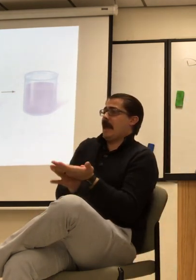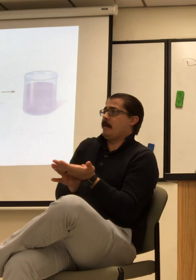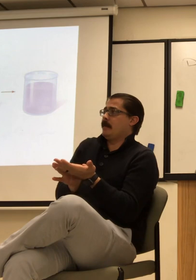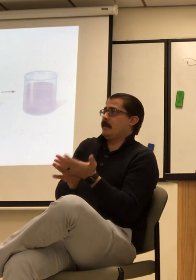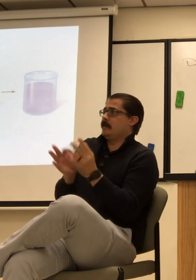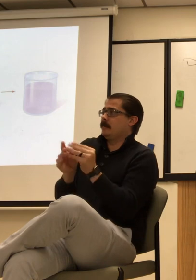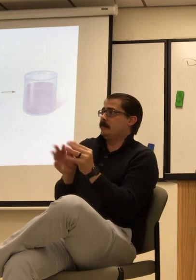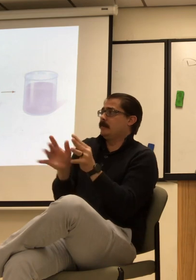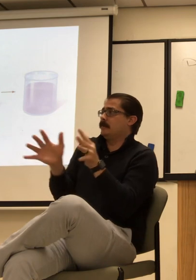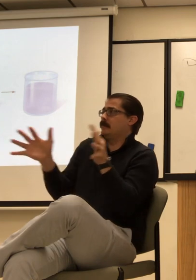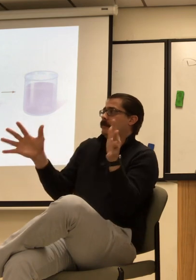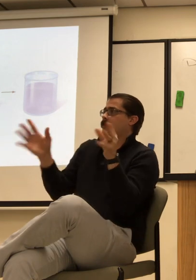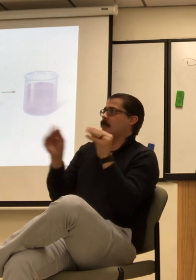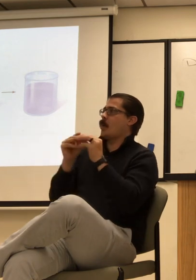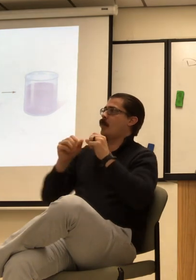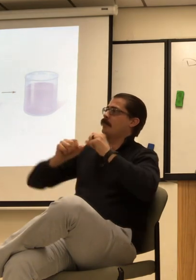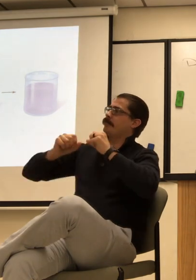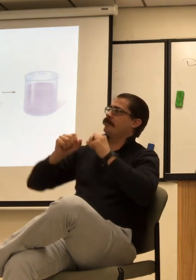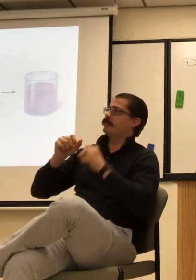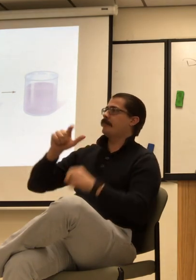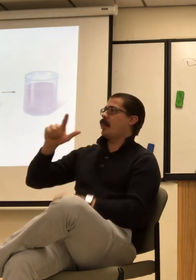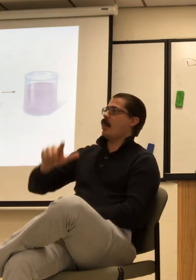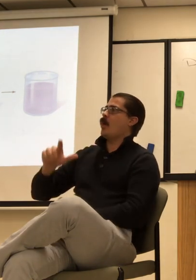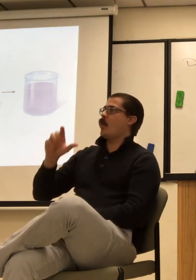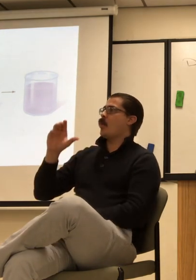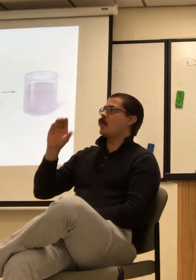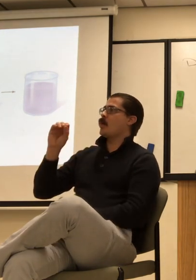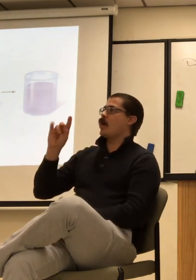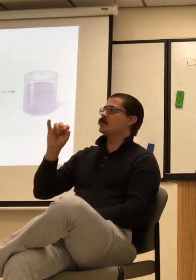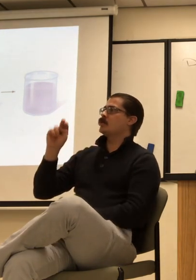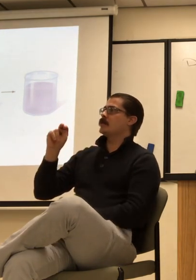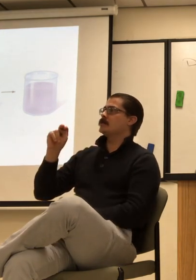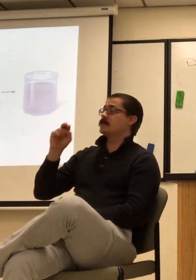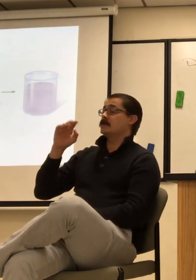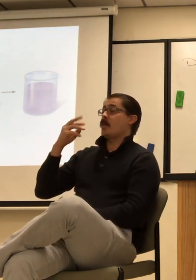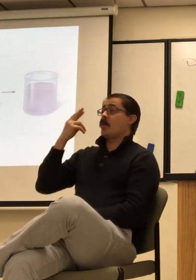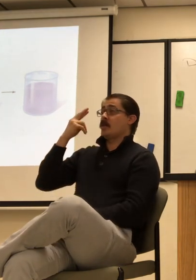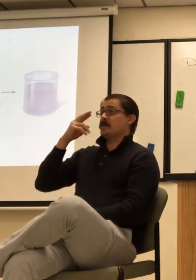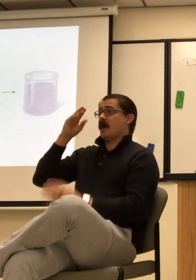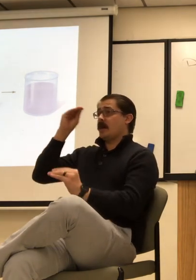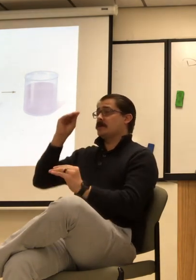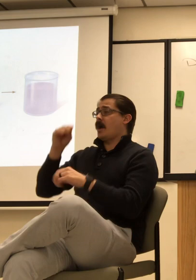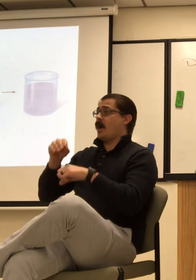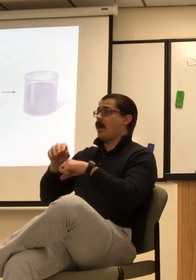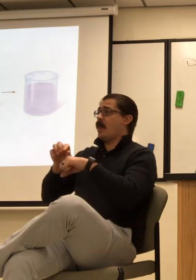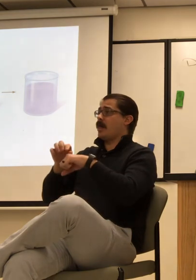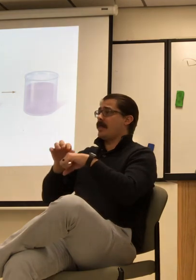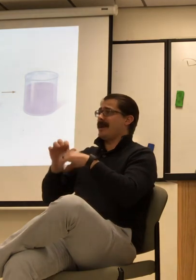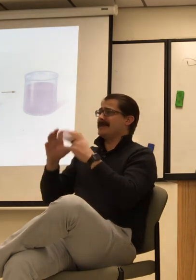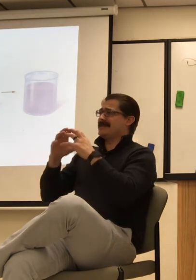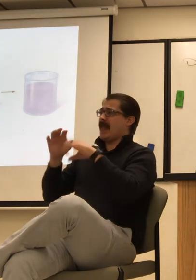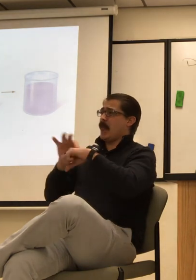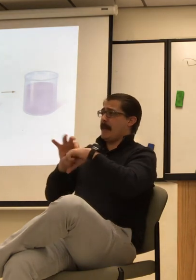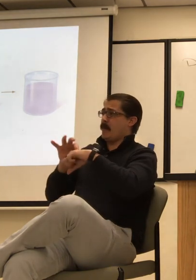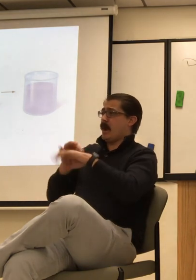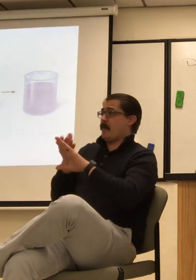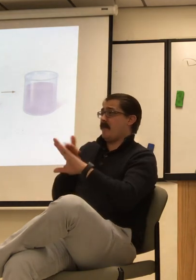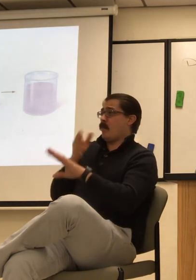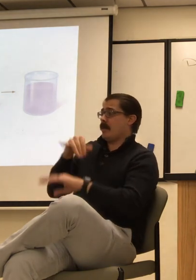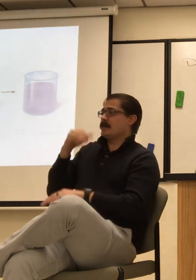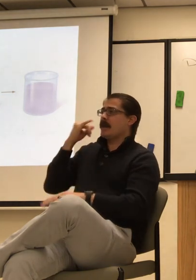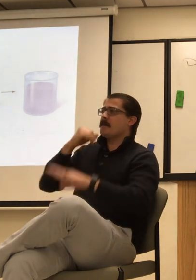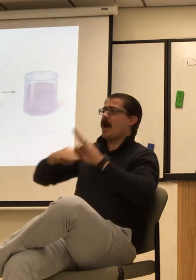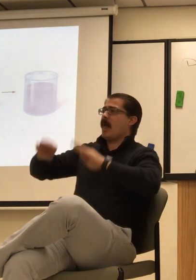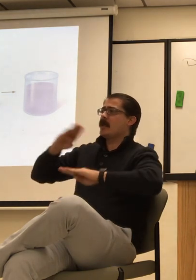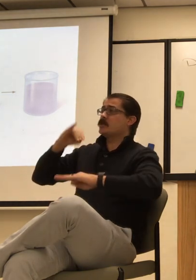lower concentration. Now, the reason why I taught the cell membrane just prior to this is because in biology, if